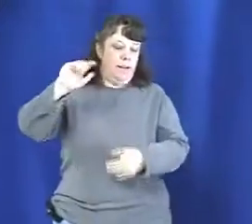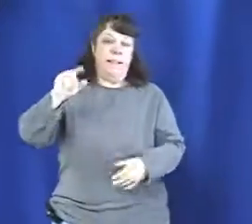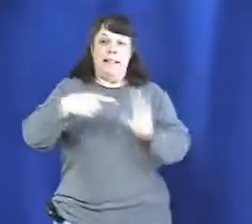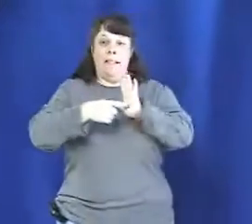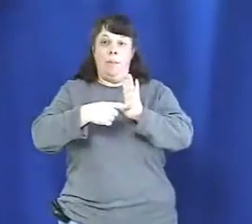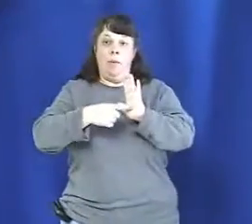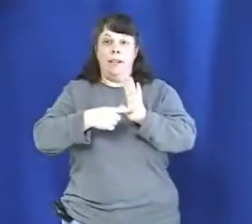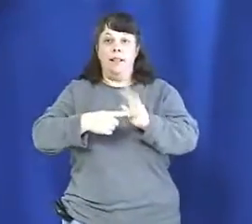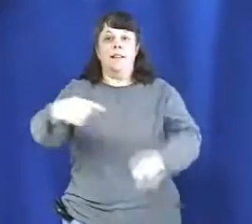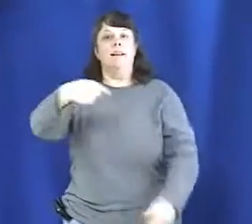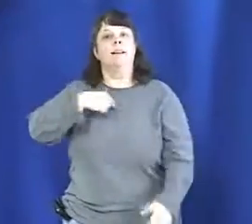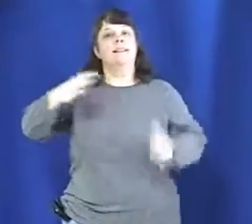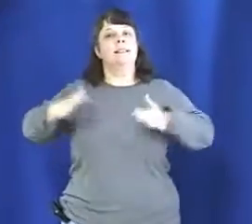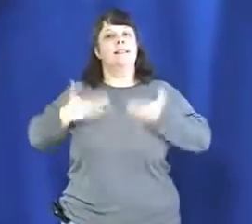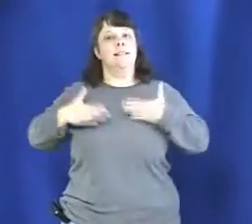The example is,